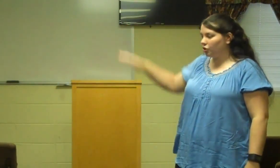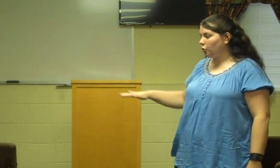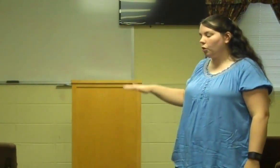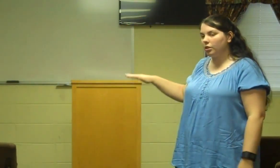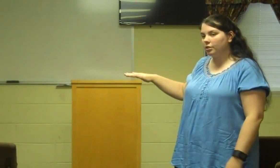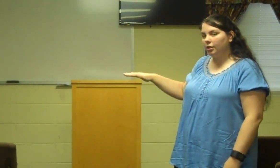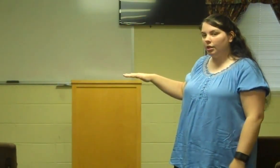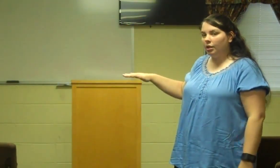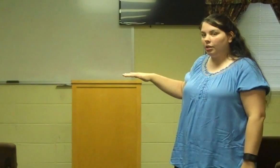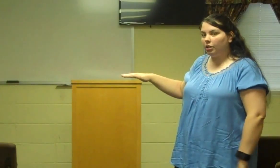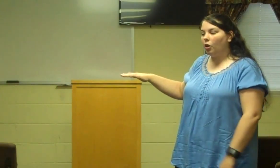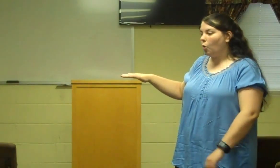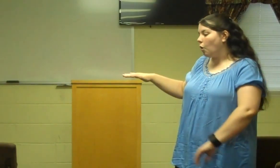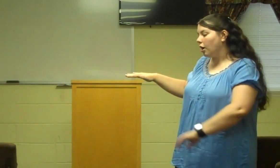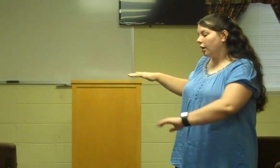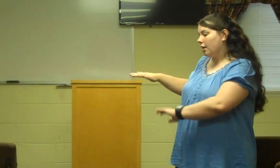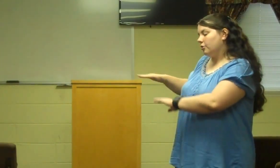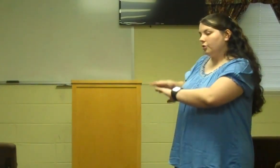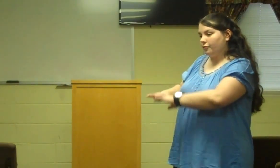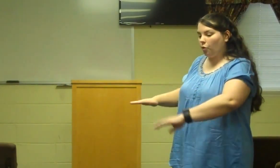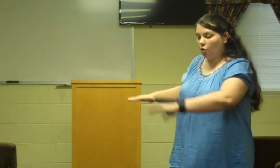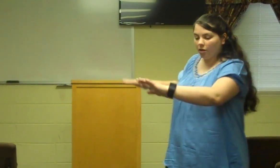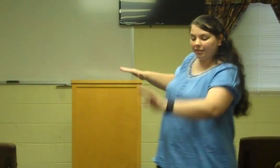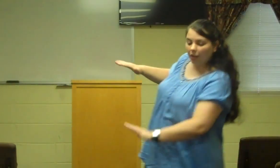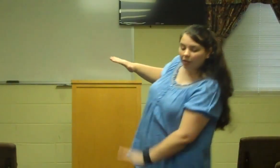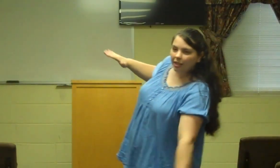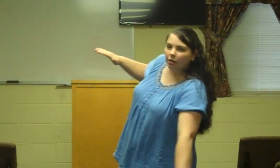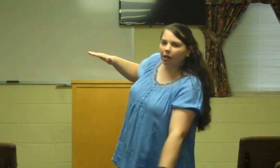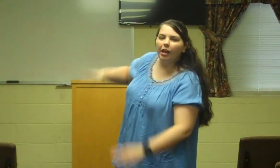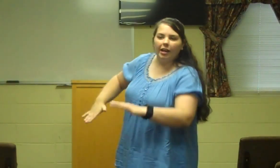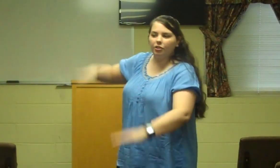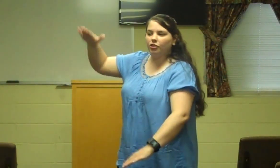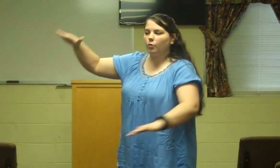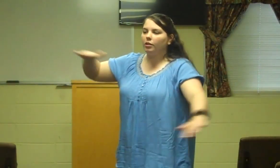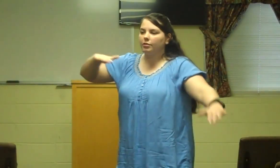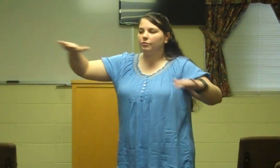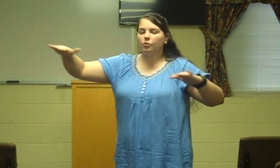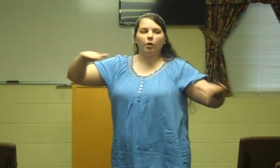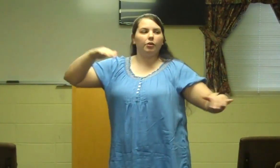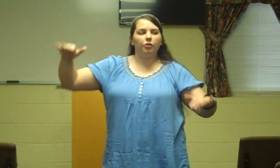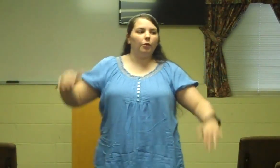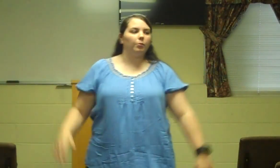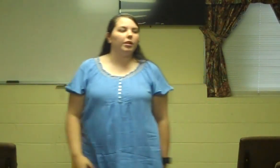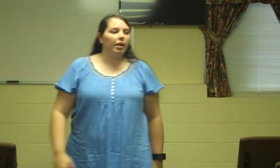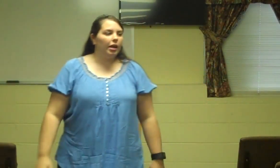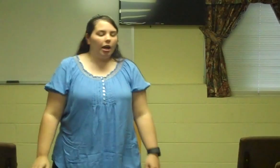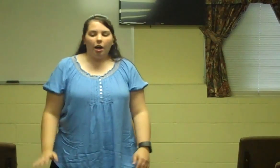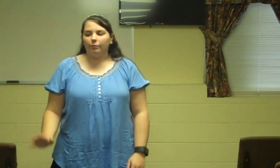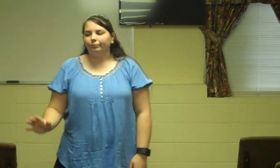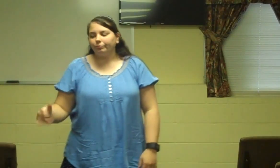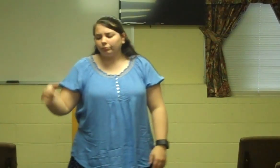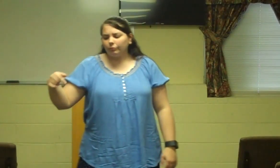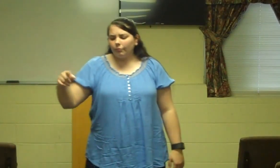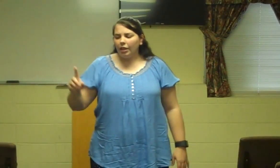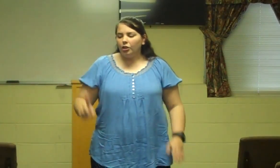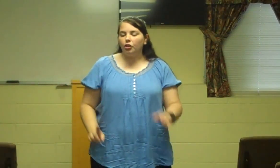of short, or the floor is down here, it's just relative to where you're doing. But you